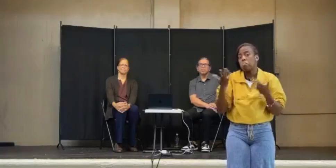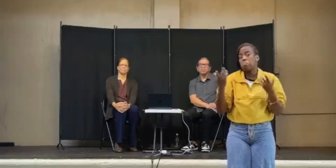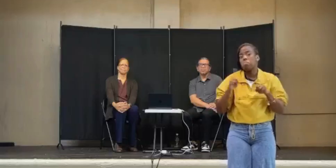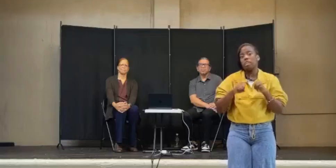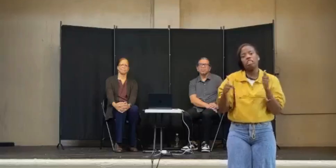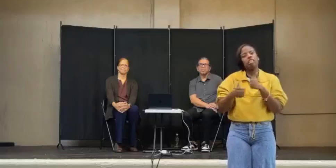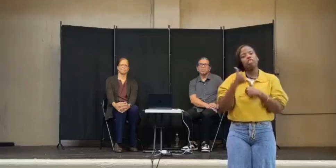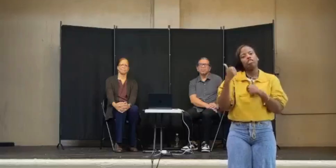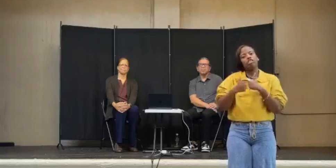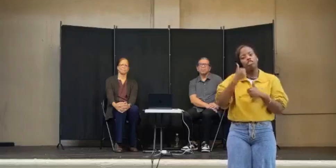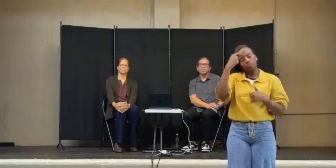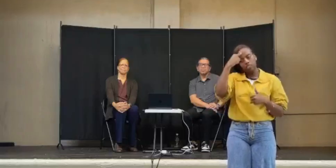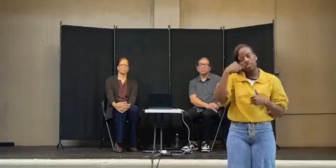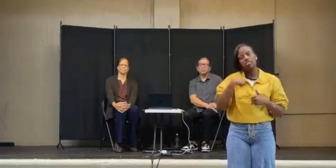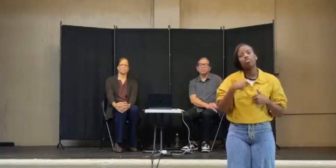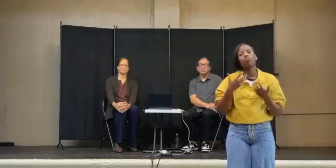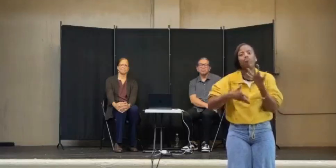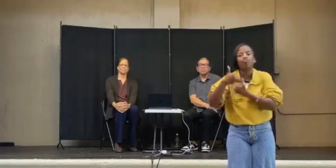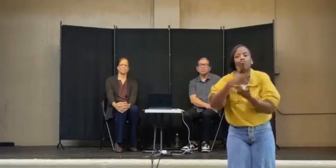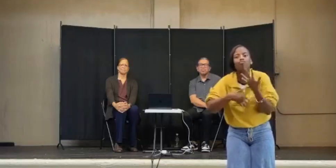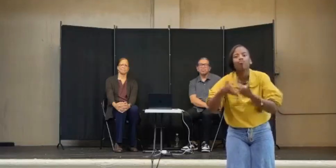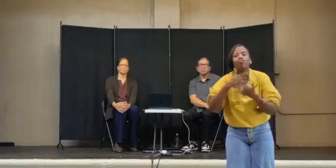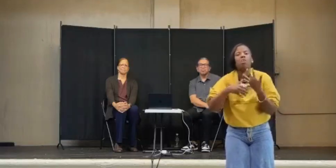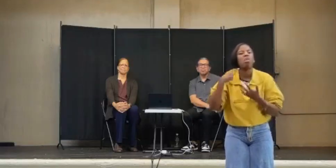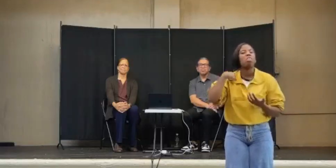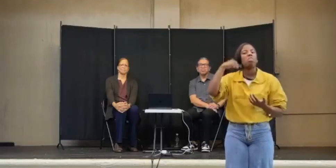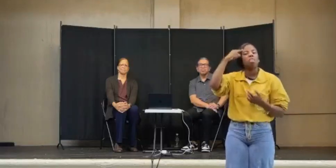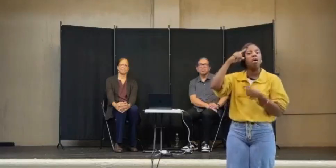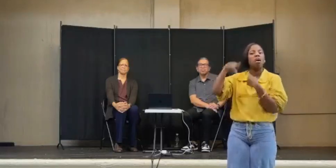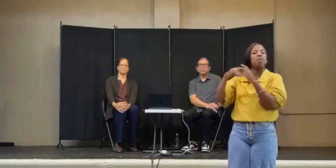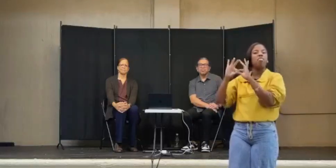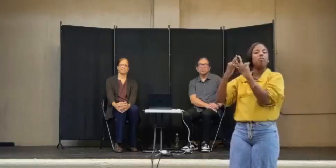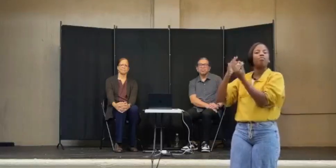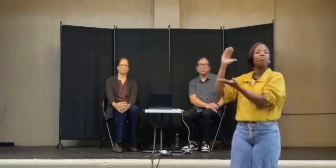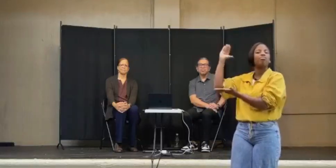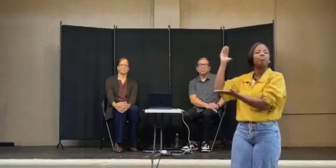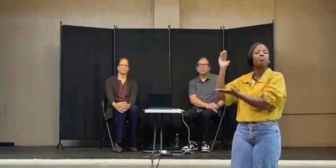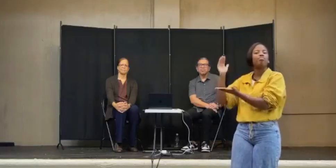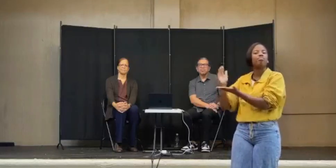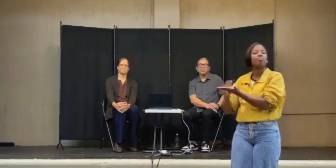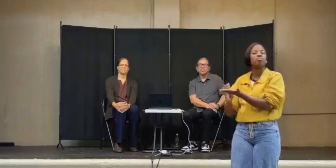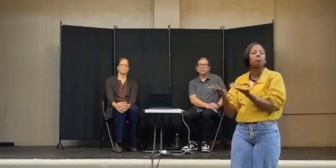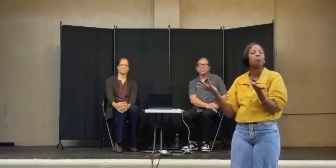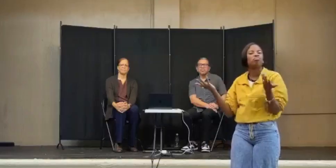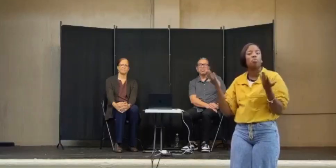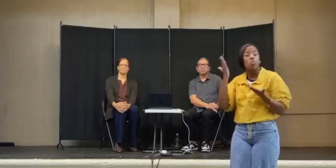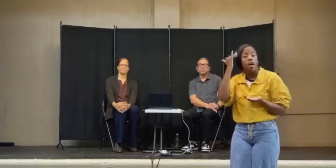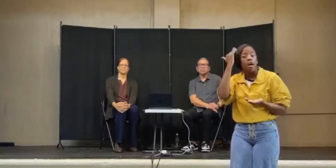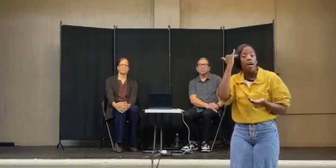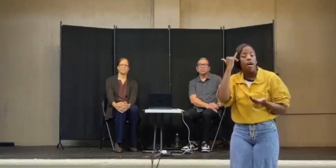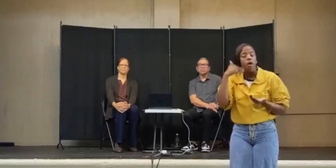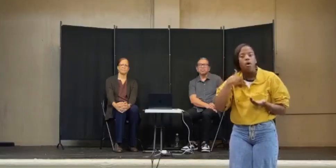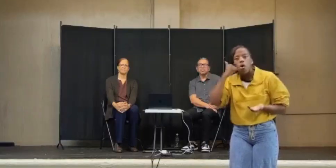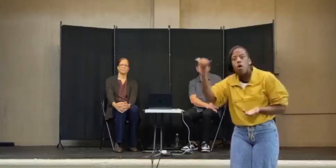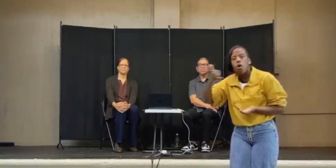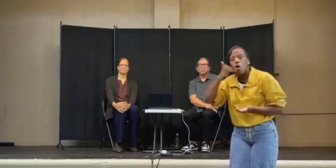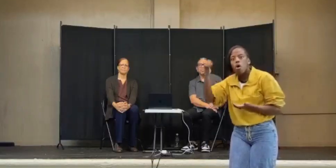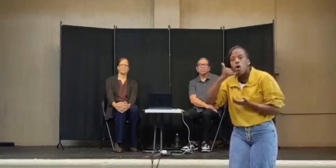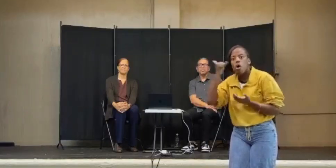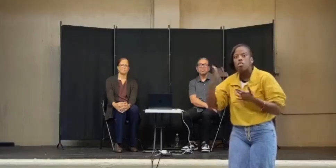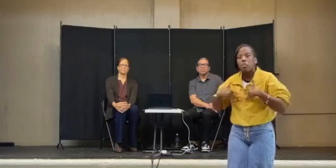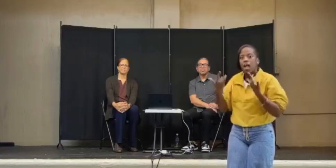going with at that time. But it was, you know, it was a dangerous life that I was leading. And I really kind